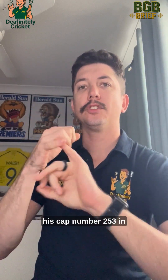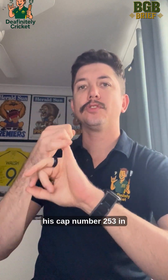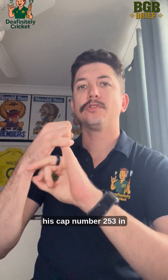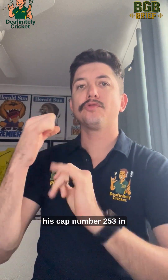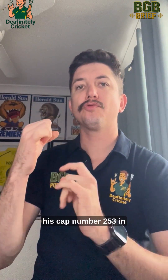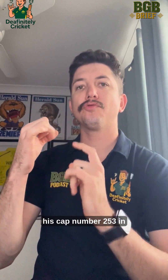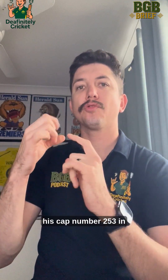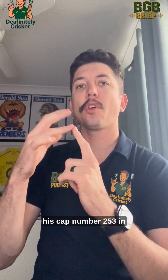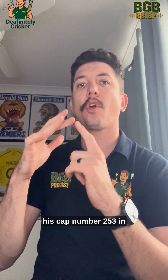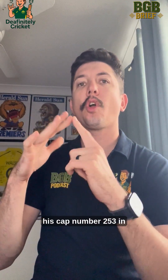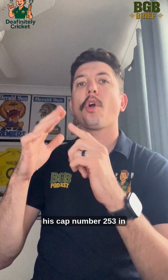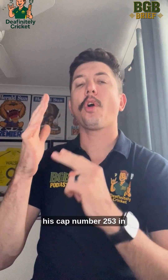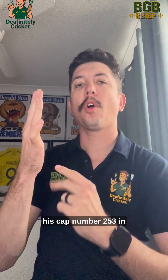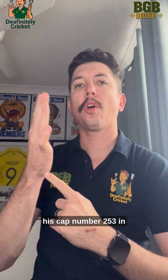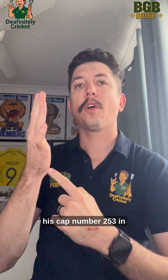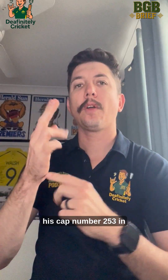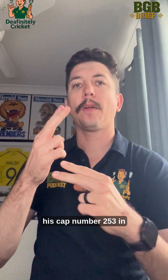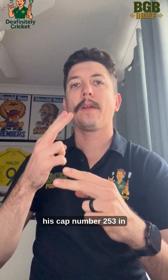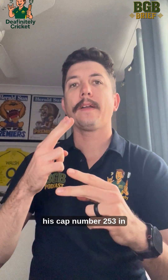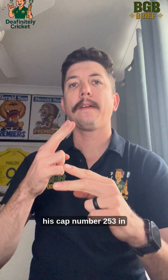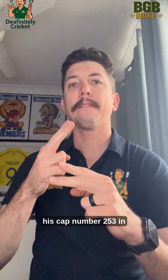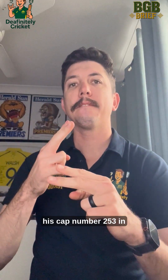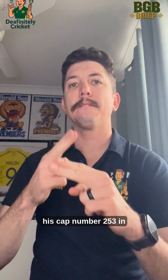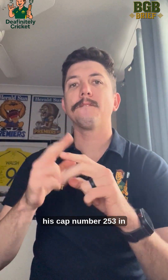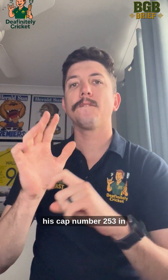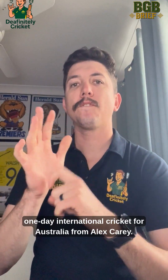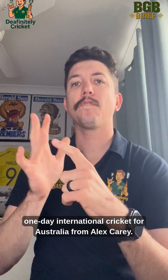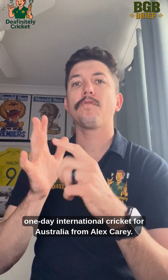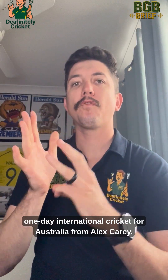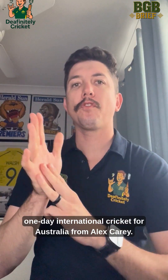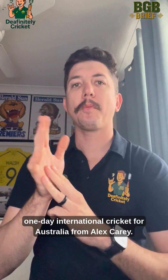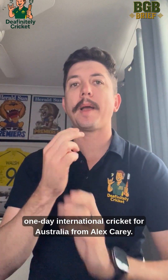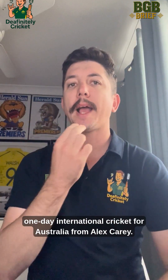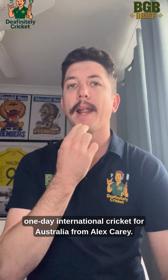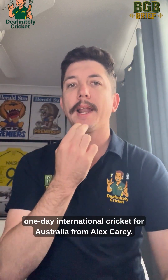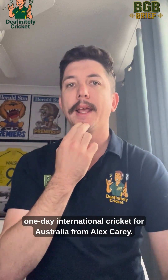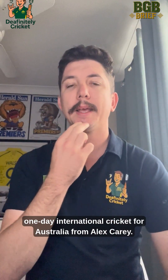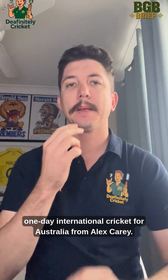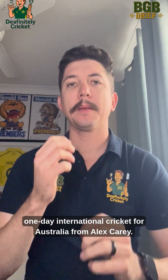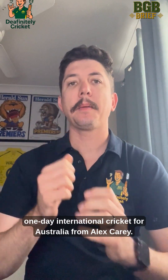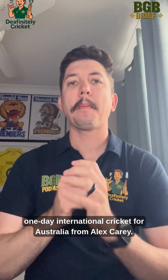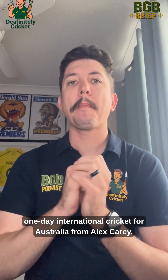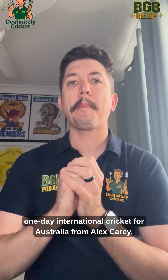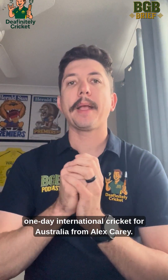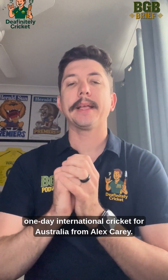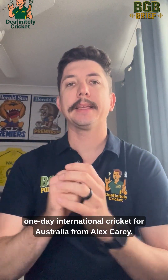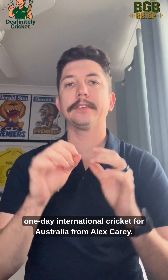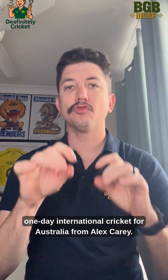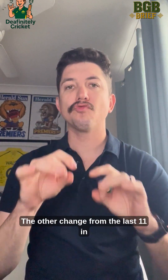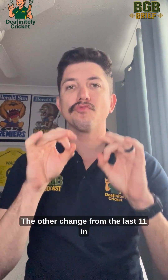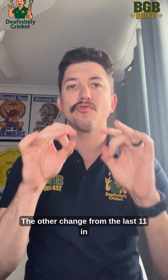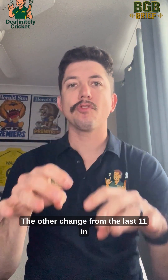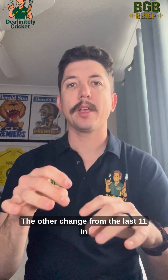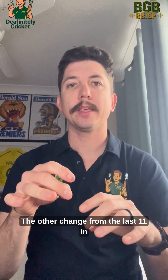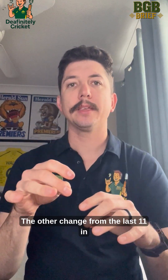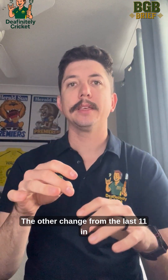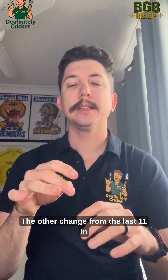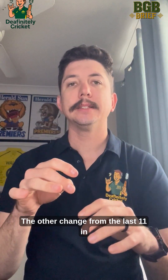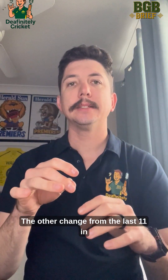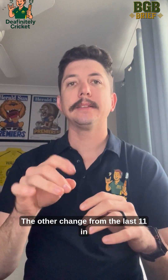number 253 in one-day international cricket for Australia from Alex Carey. The other change